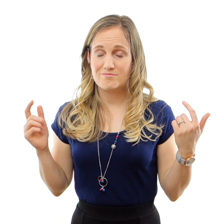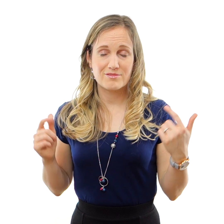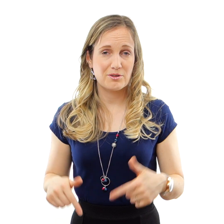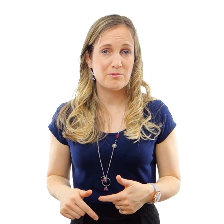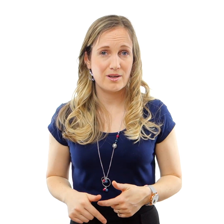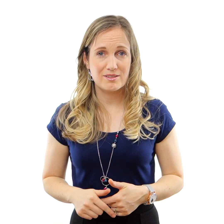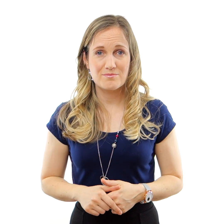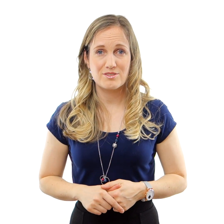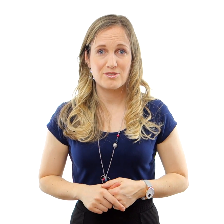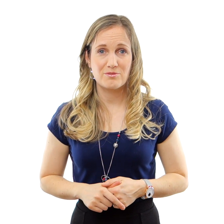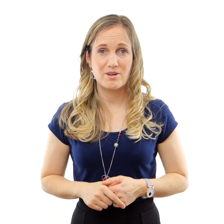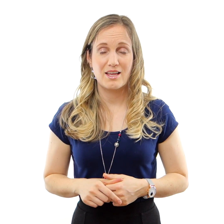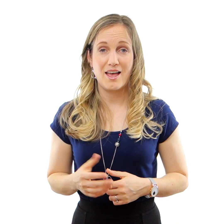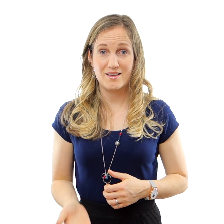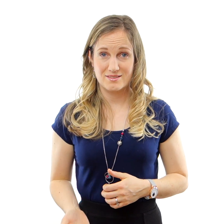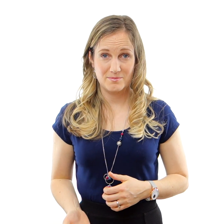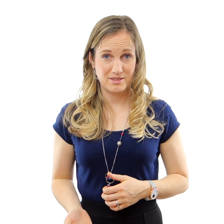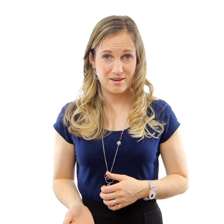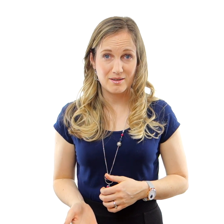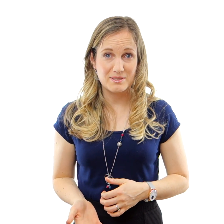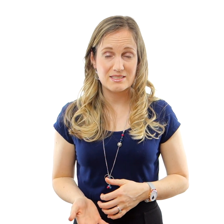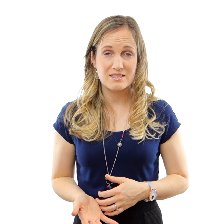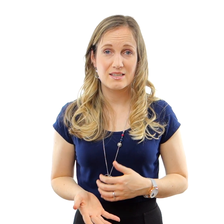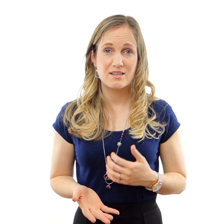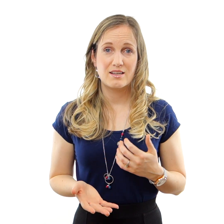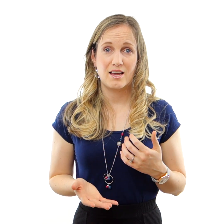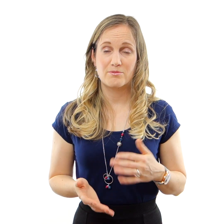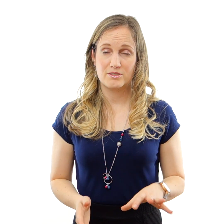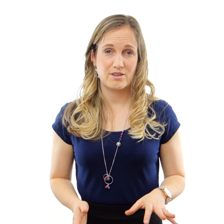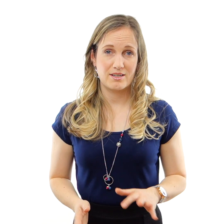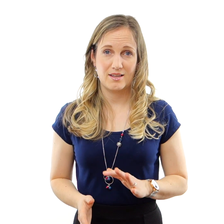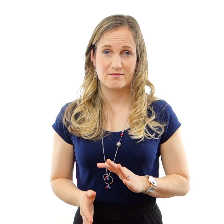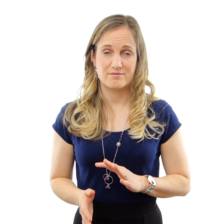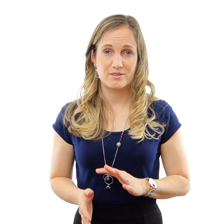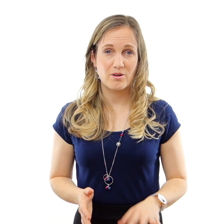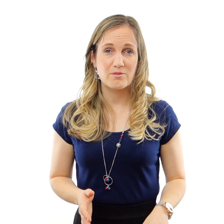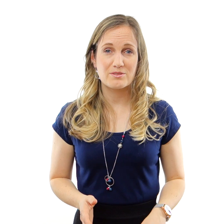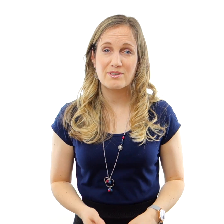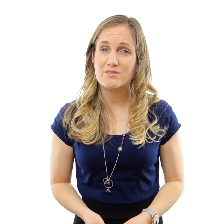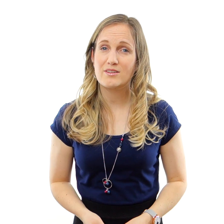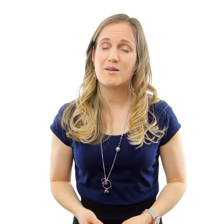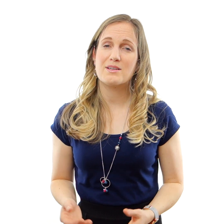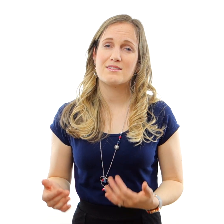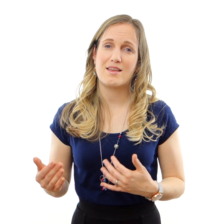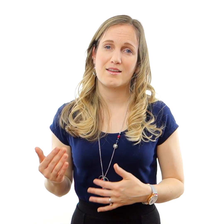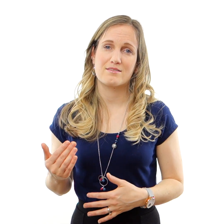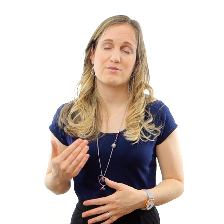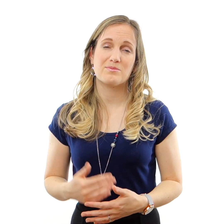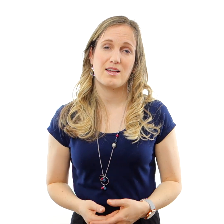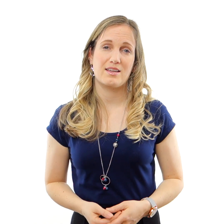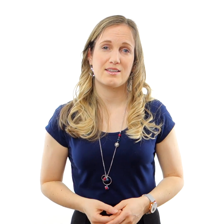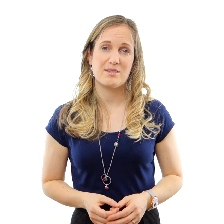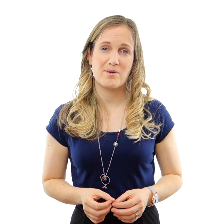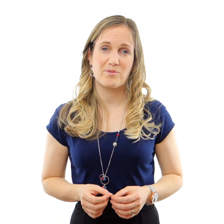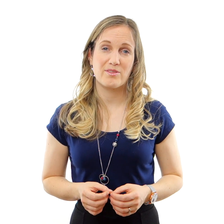you're welcome to ask them in the comments. I really try and, always read those comments and reply and keep up with